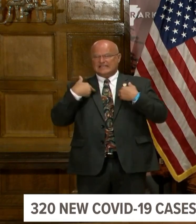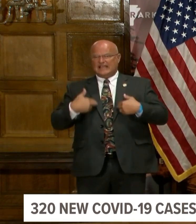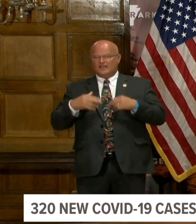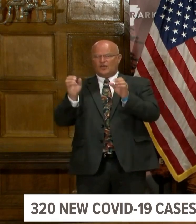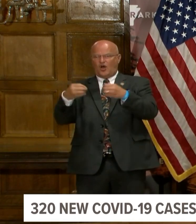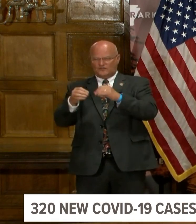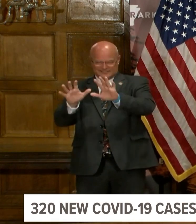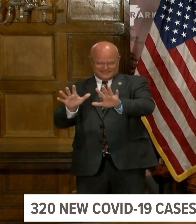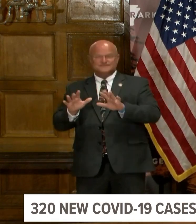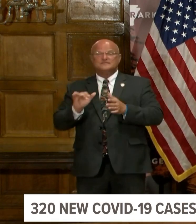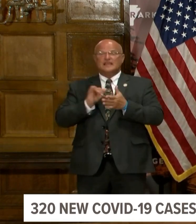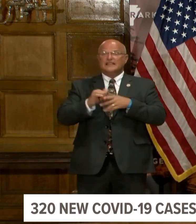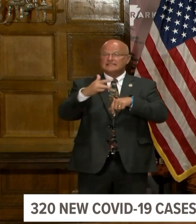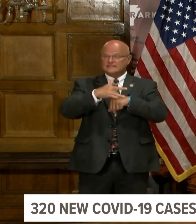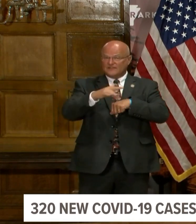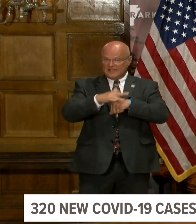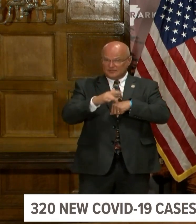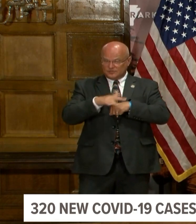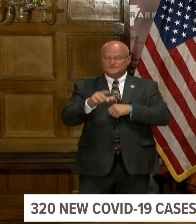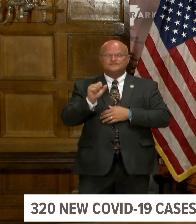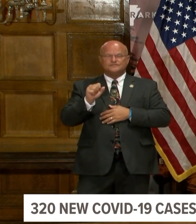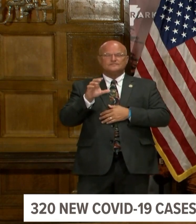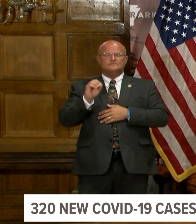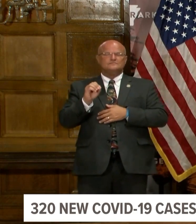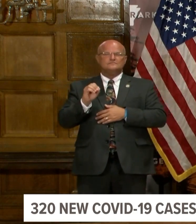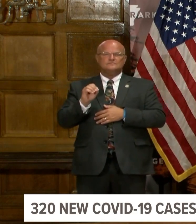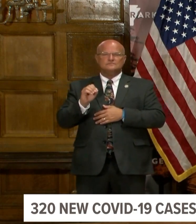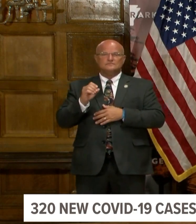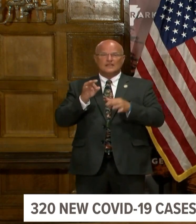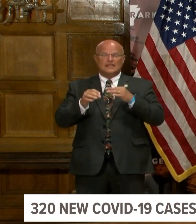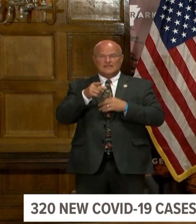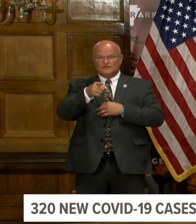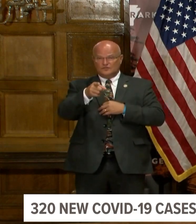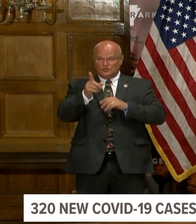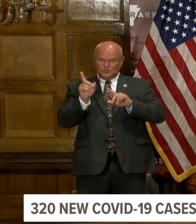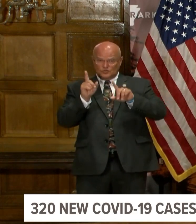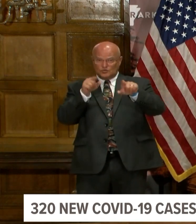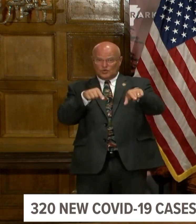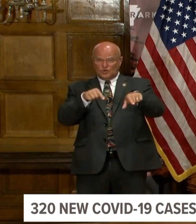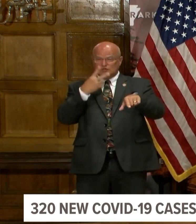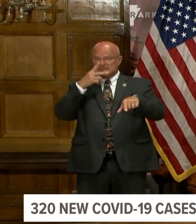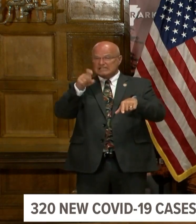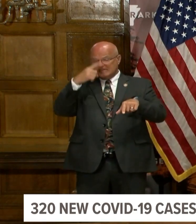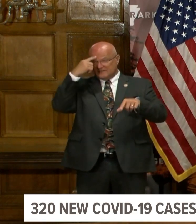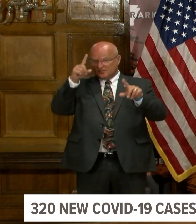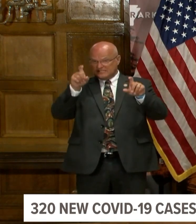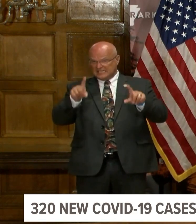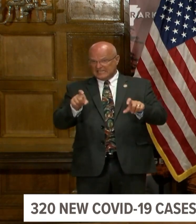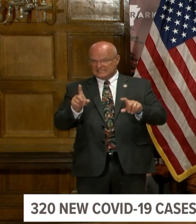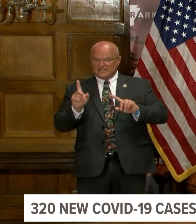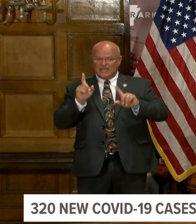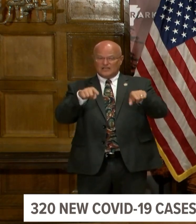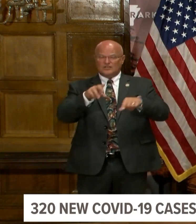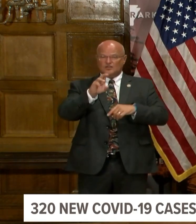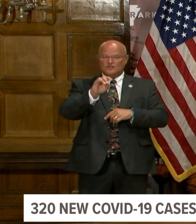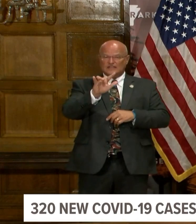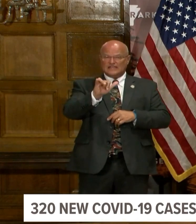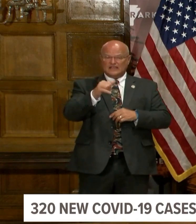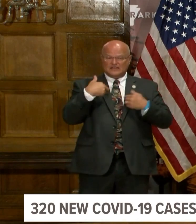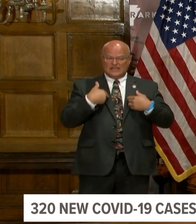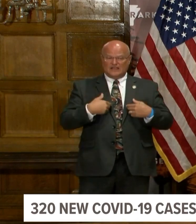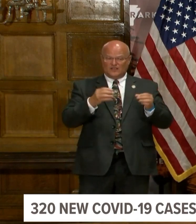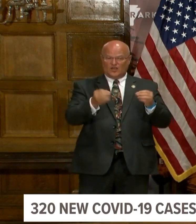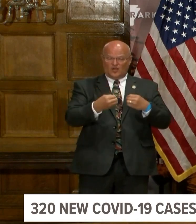offices, and that's available. And so if you see a need for a test, you go to the county health